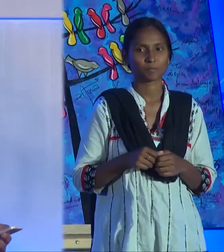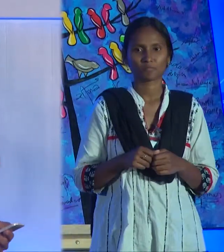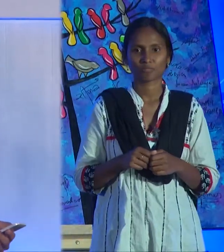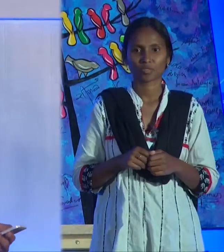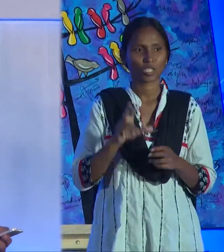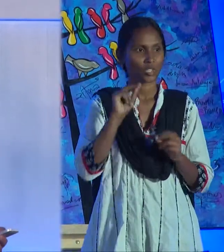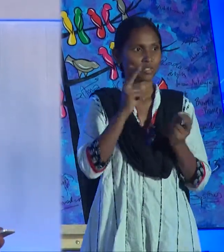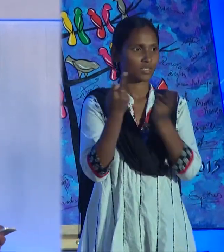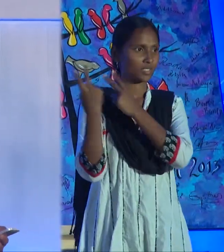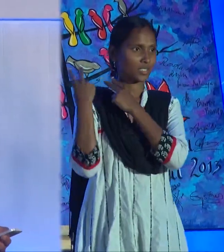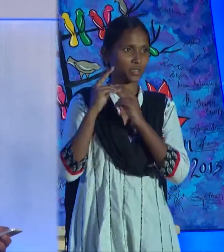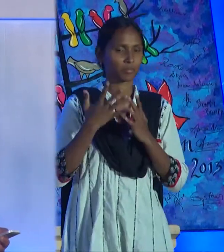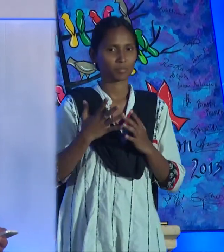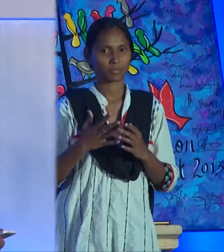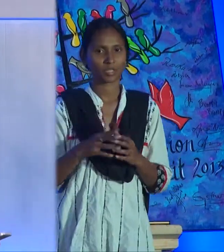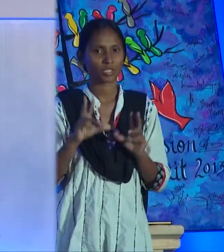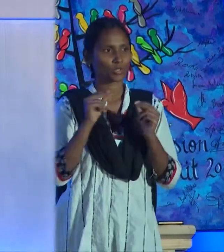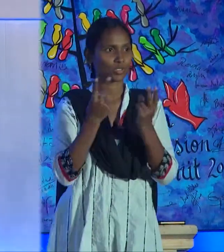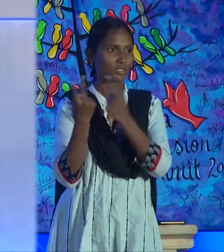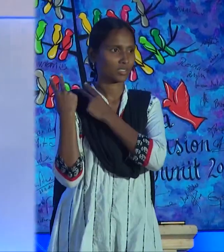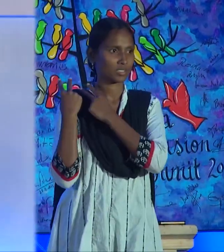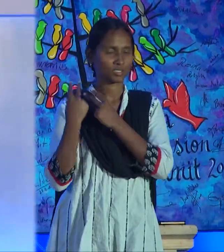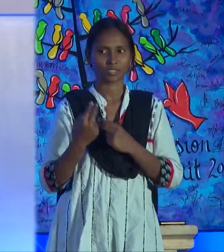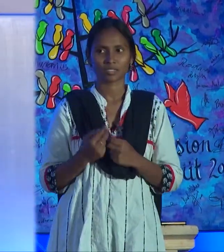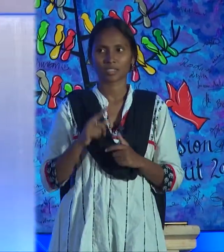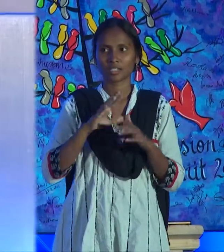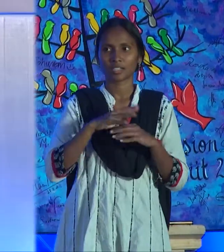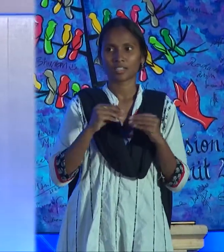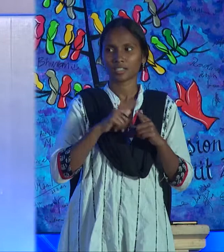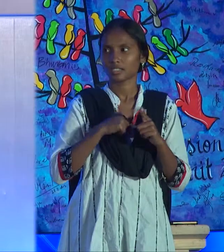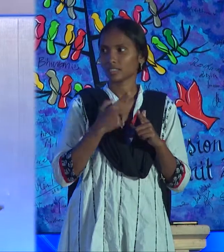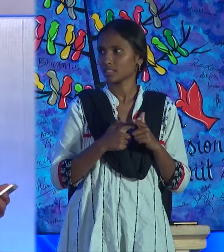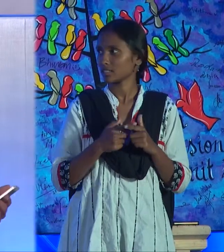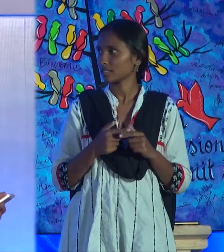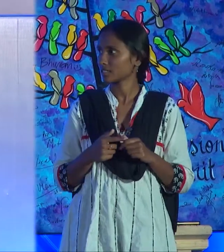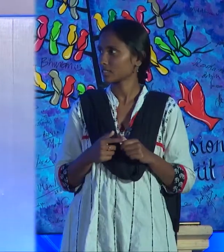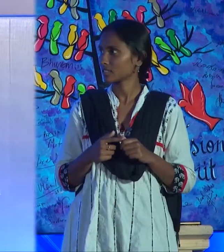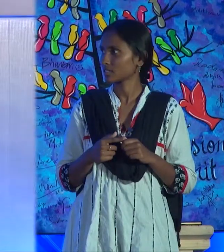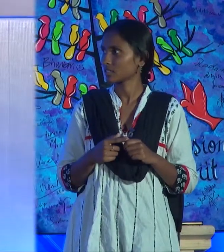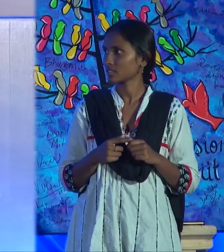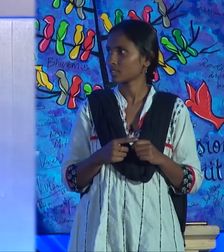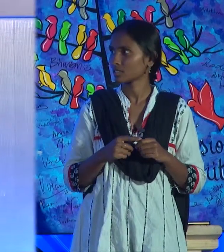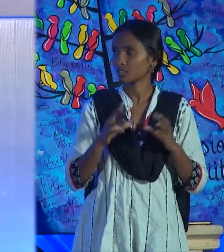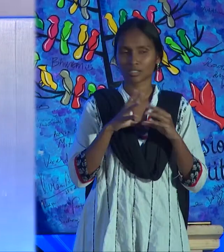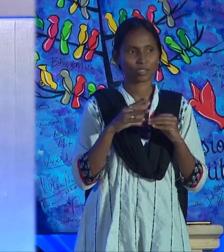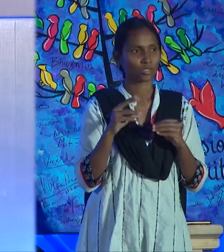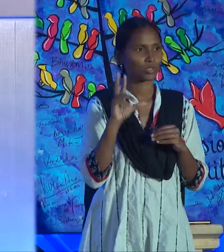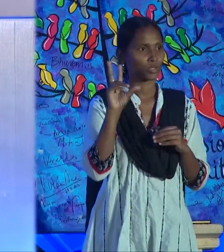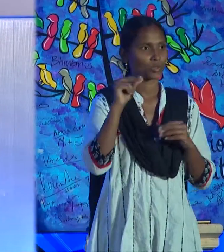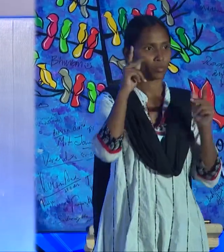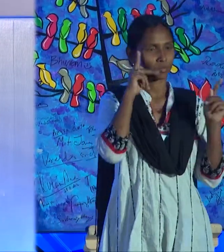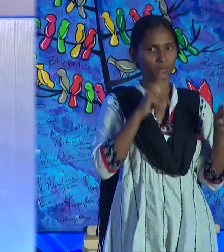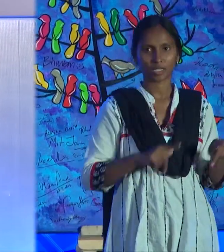Whatever you do, no matter what, no turning back. And then, absolutely, no plan B.